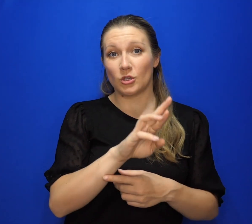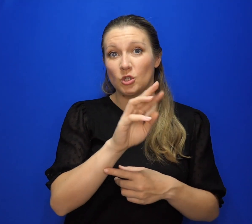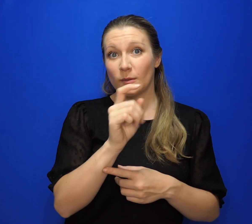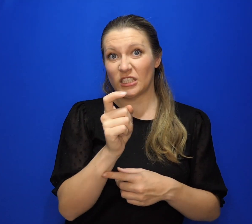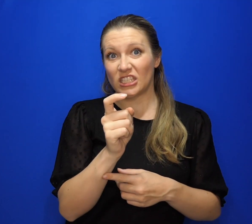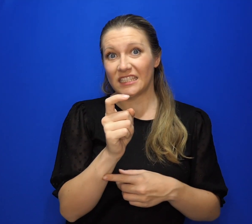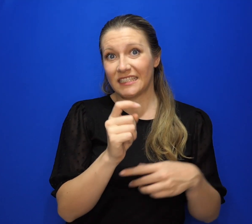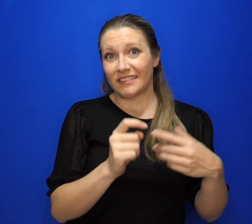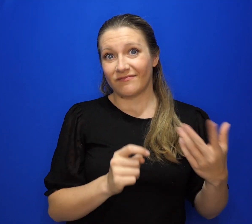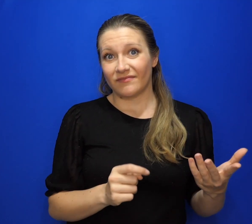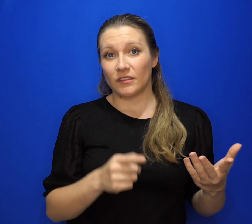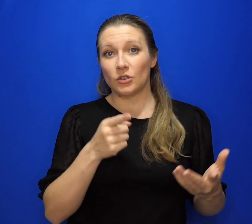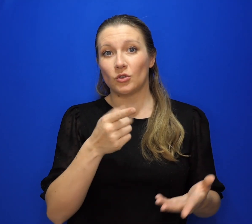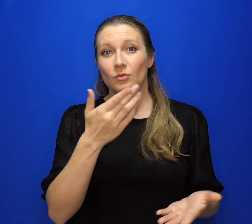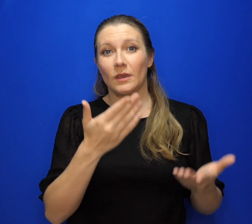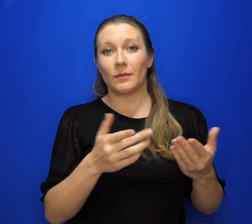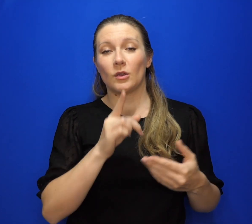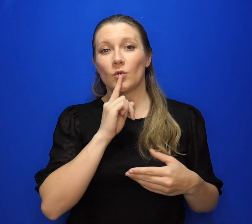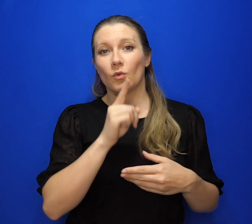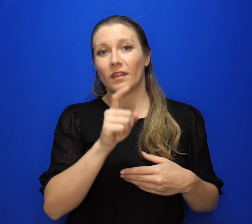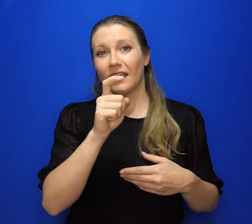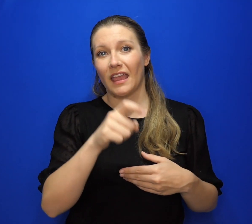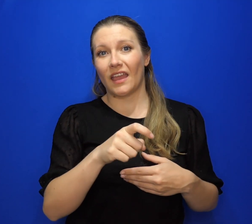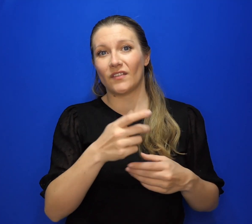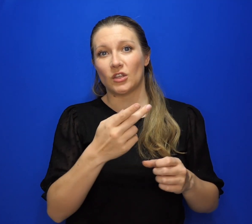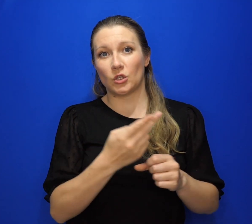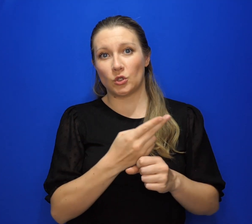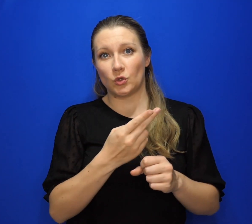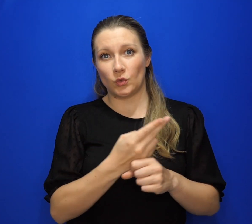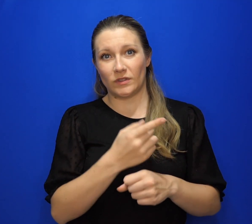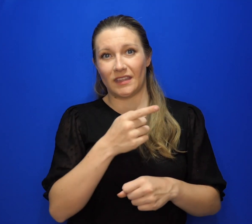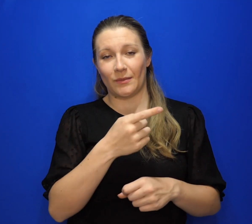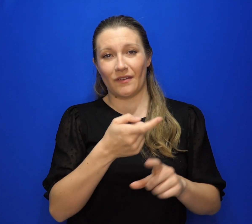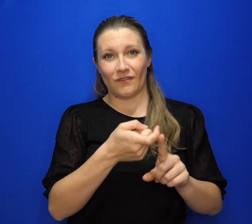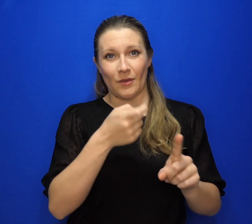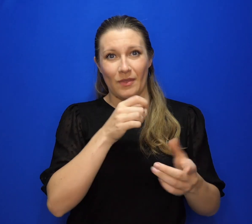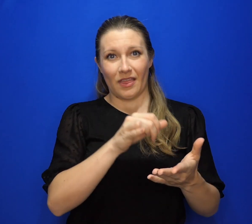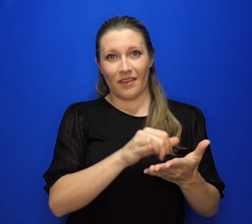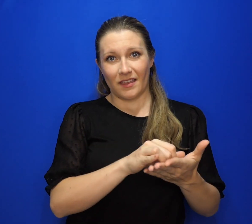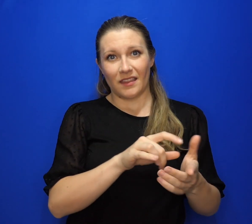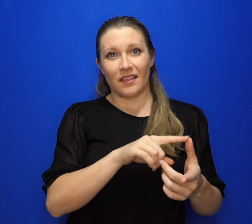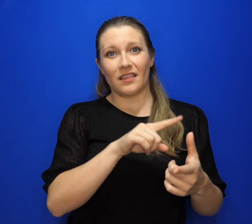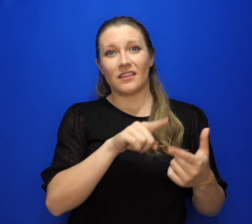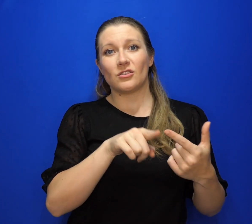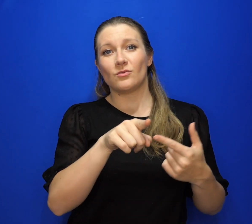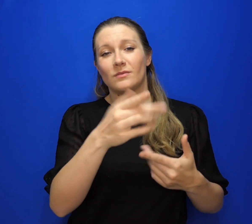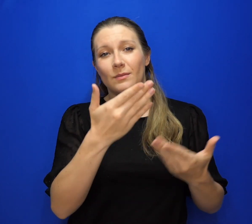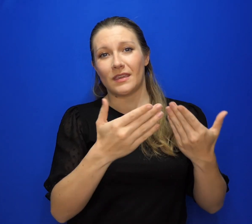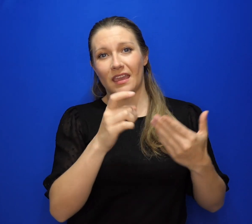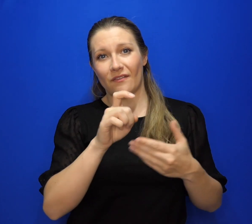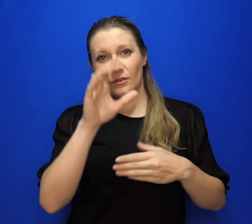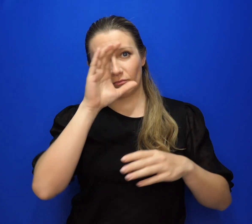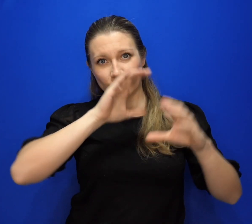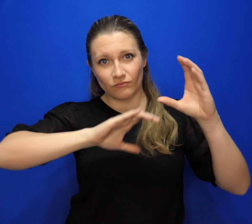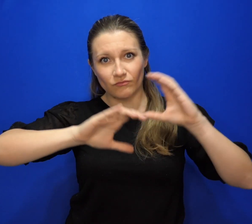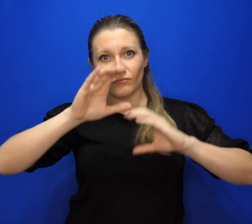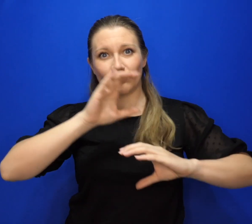Yeah. You may really have to utilize them from that, and you may have to outsource in another way. And